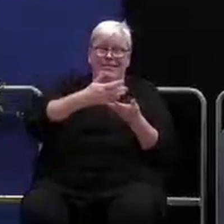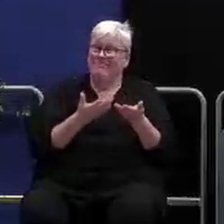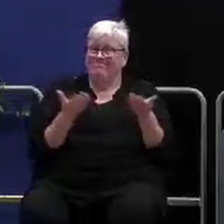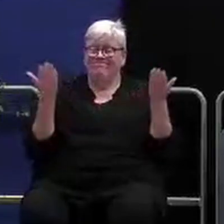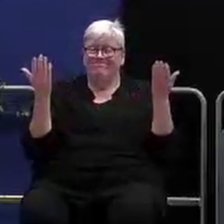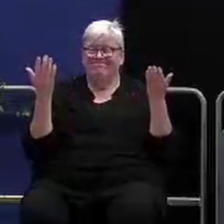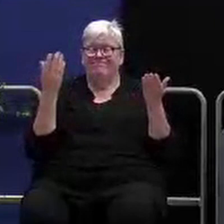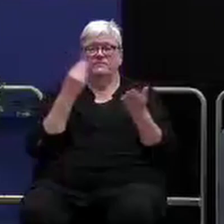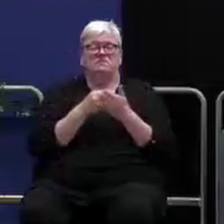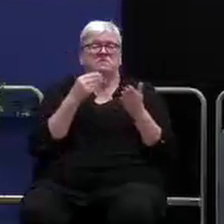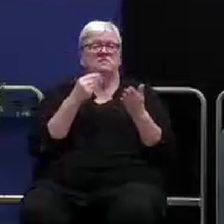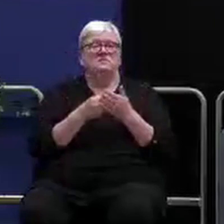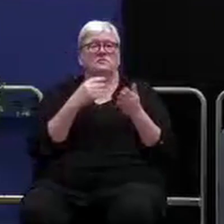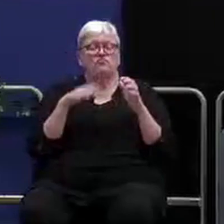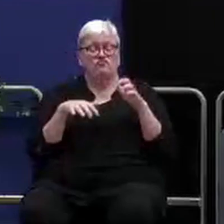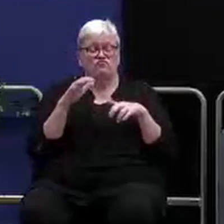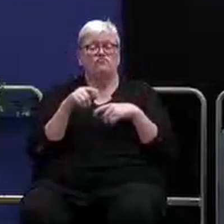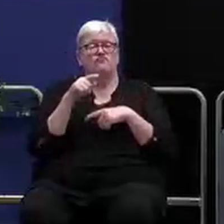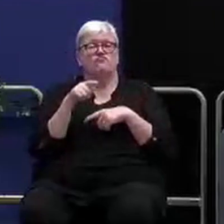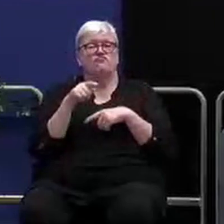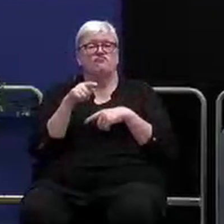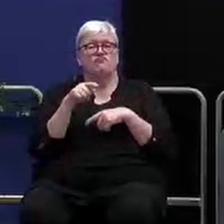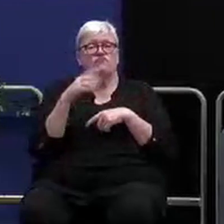The cashier rang up the till.